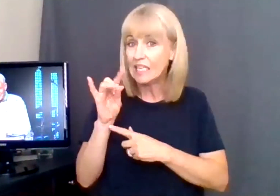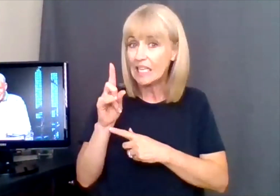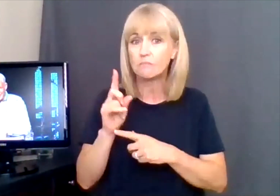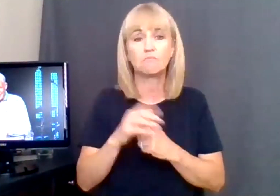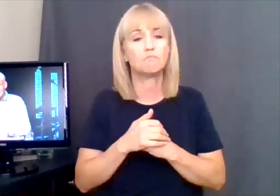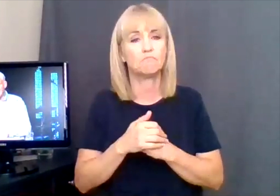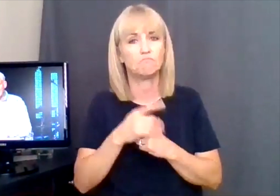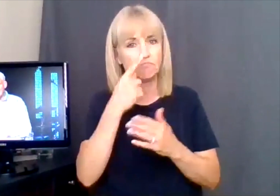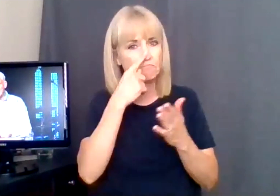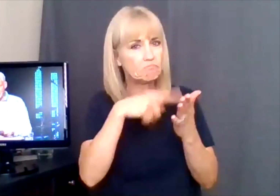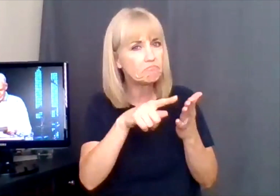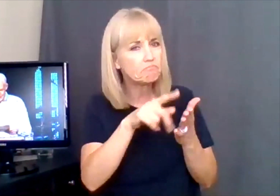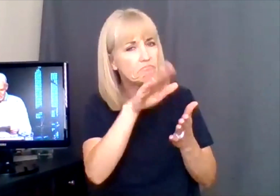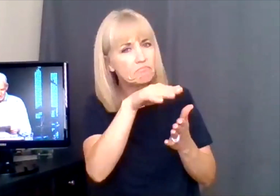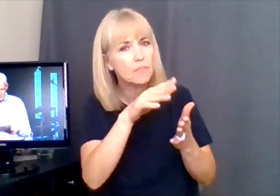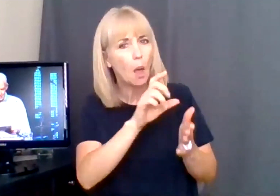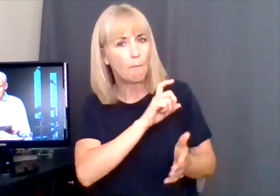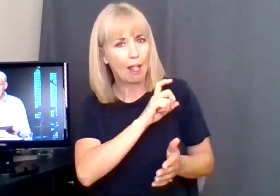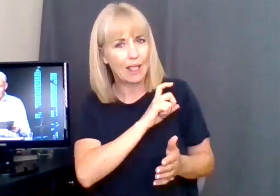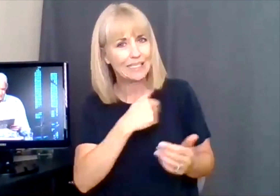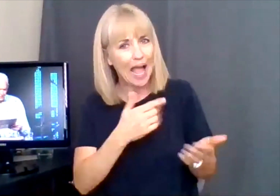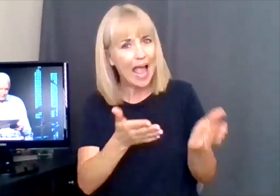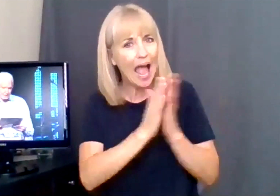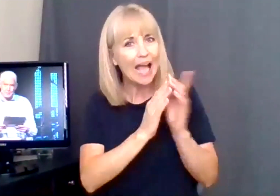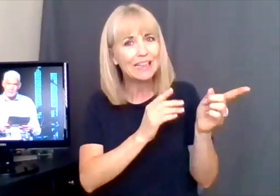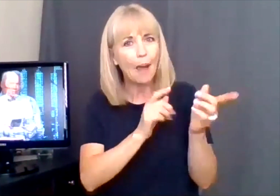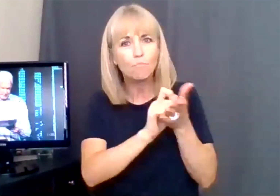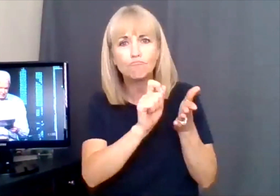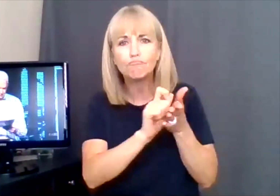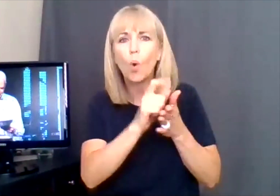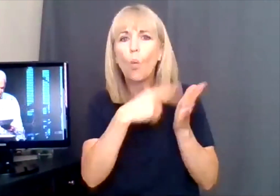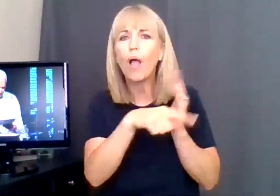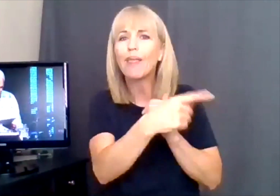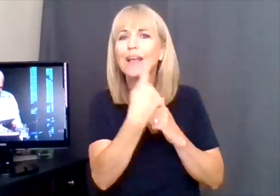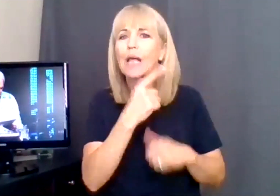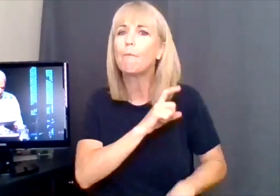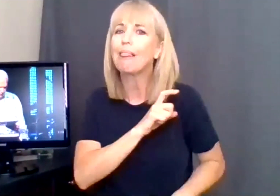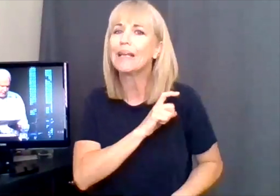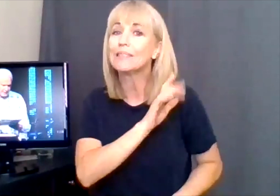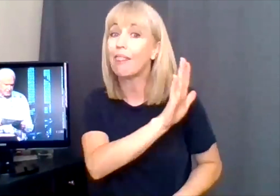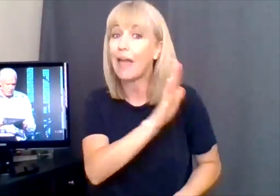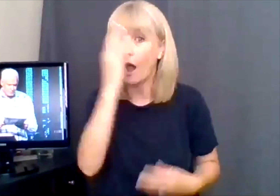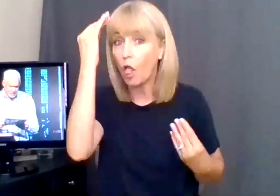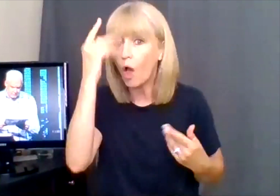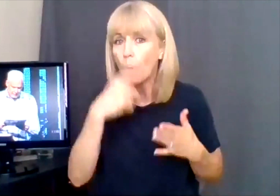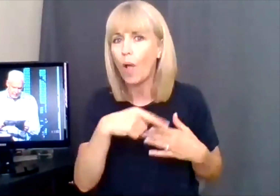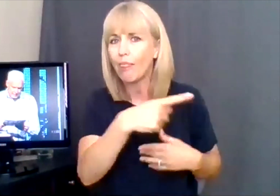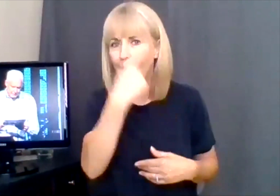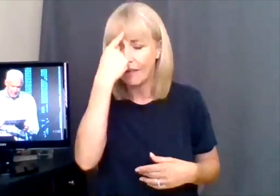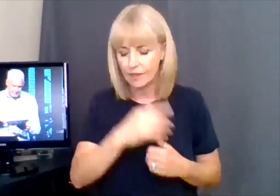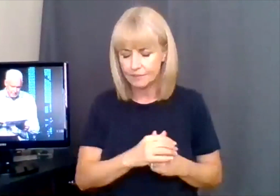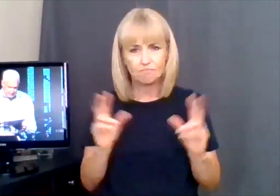officers. And I asked one of them to share their thoughts with me as well on paper. And so I'd like to read what this. It said, "It is no